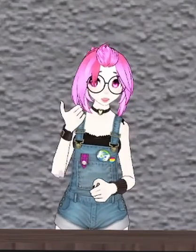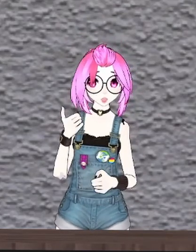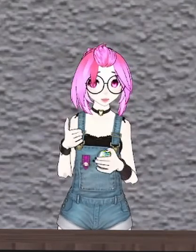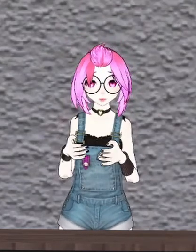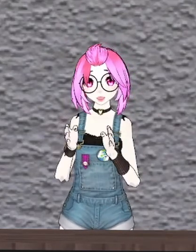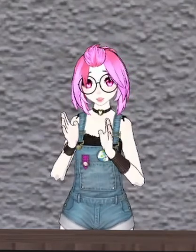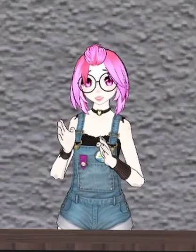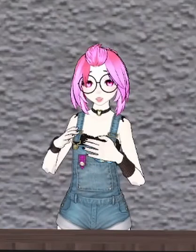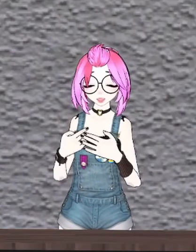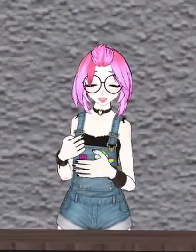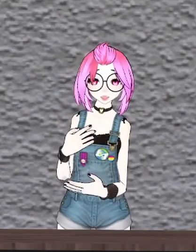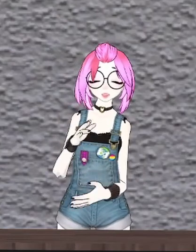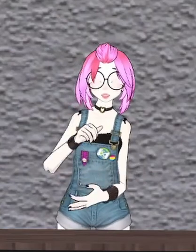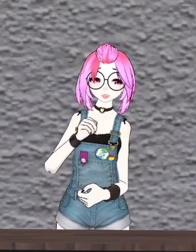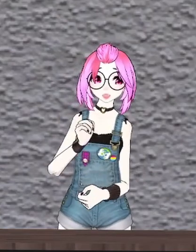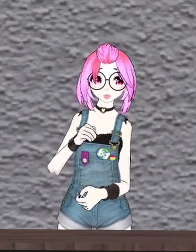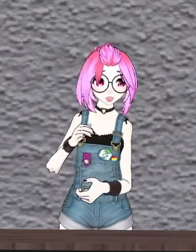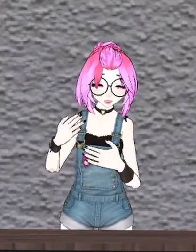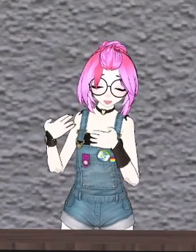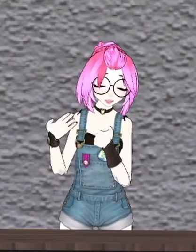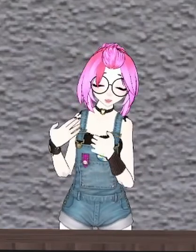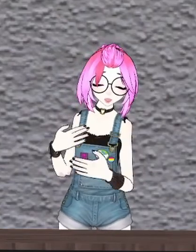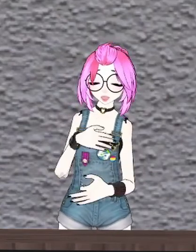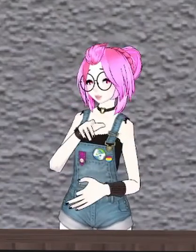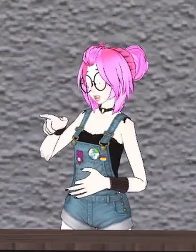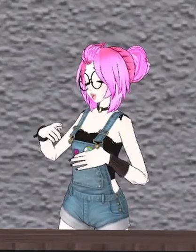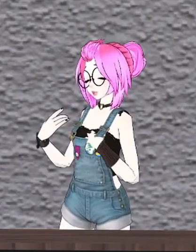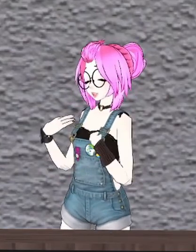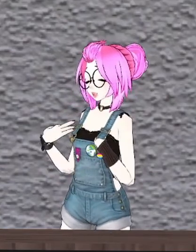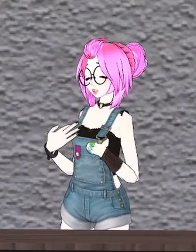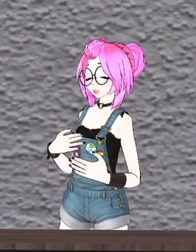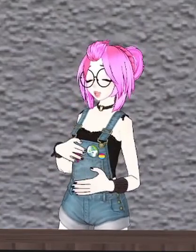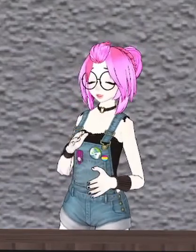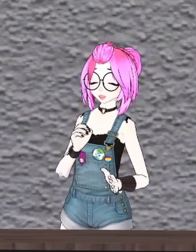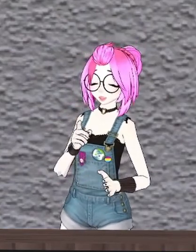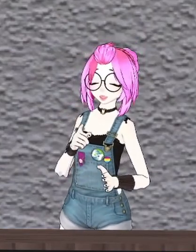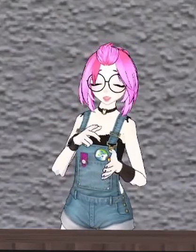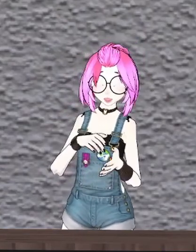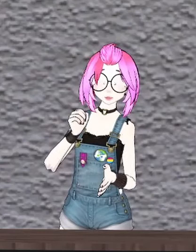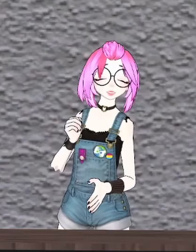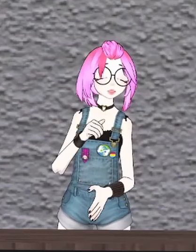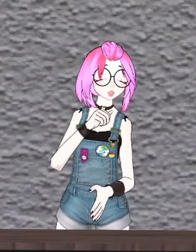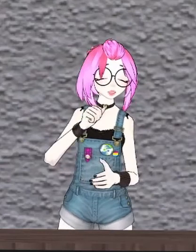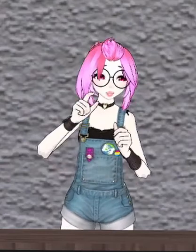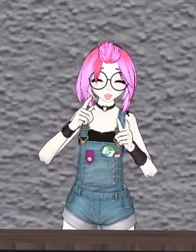really the best way to get started. So yeah, and don't feel like a burden. I don't want any of you guys to feel like a burden. It's okay to still be learning. Nobody wakes up